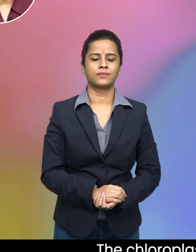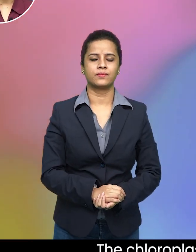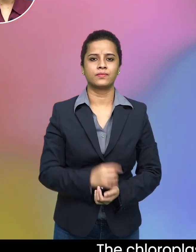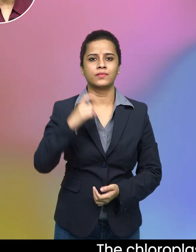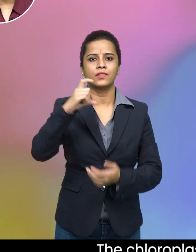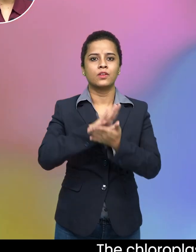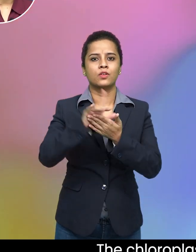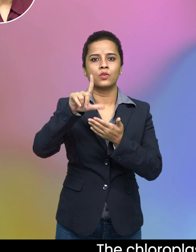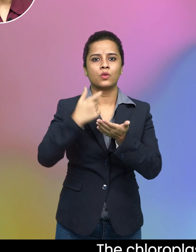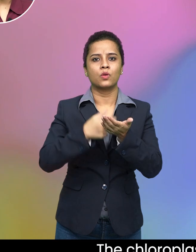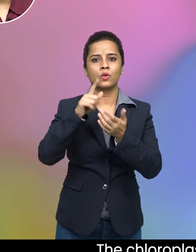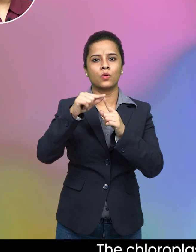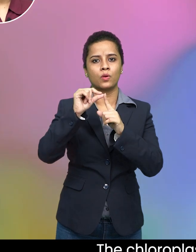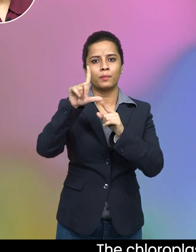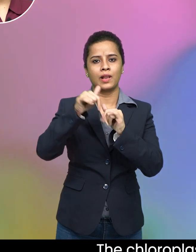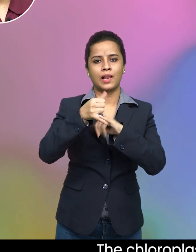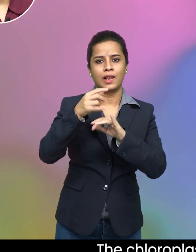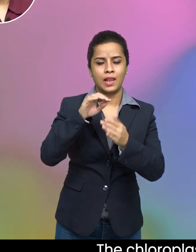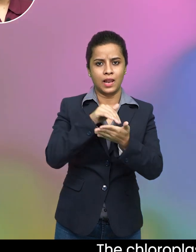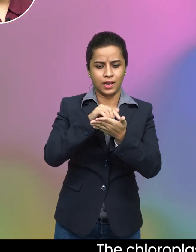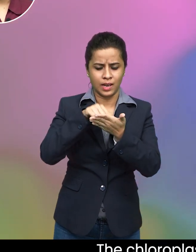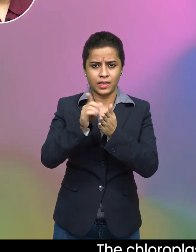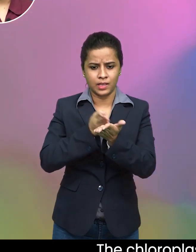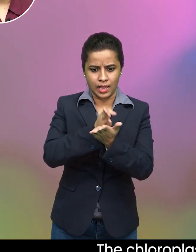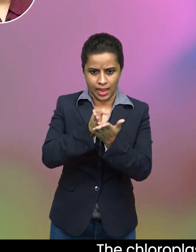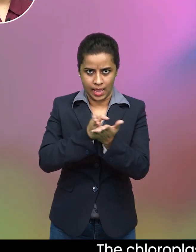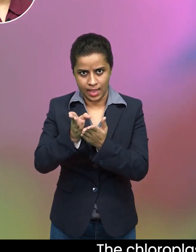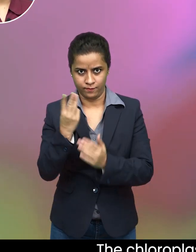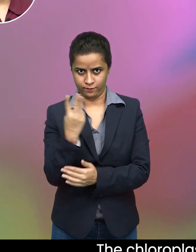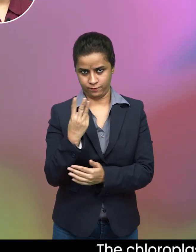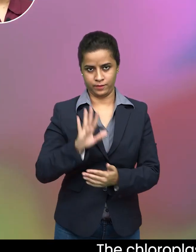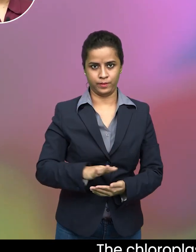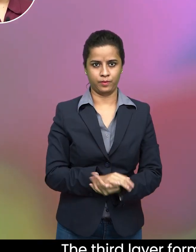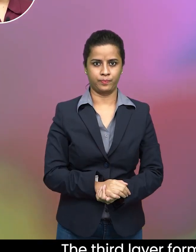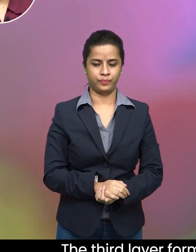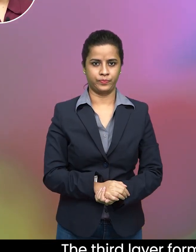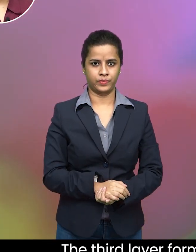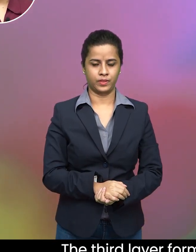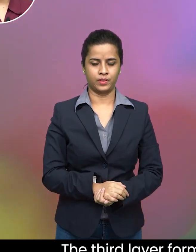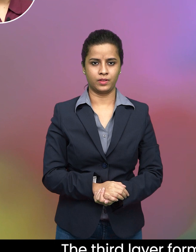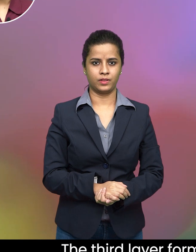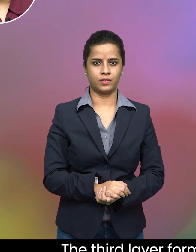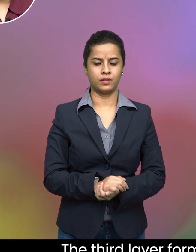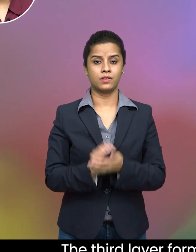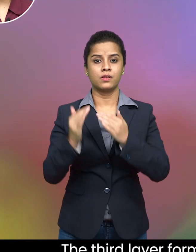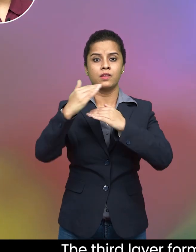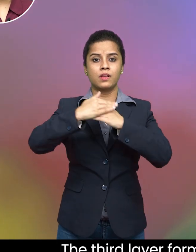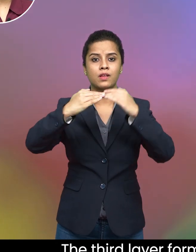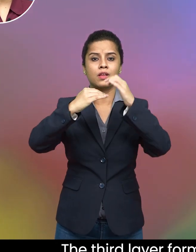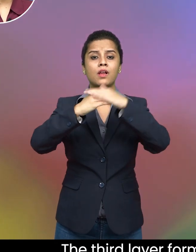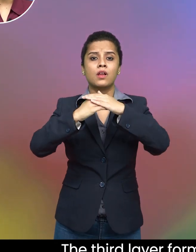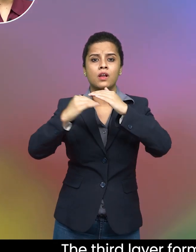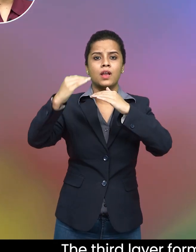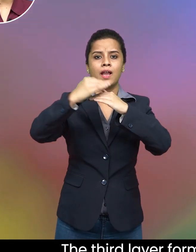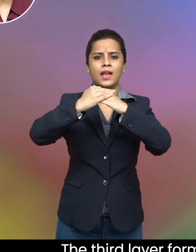The chloroplast contains 3 membranes. The third layer forms a